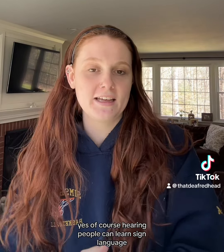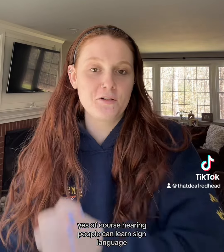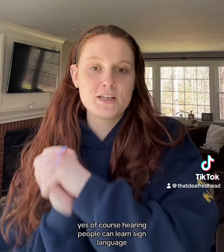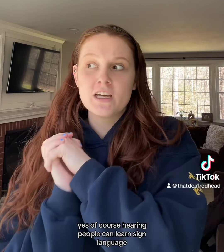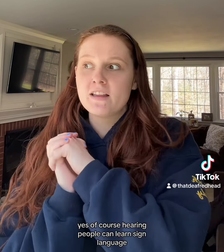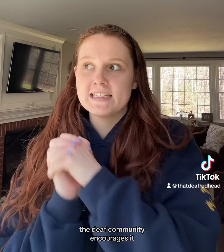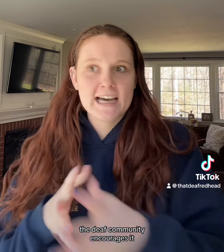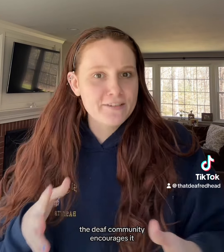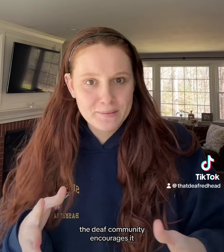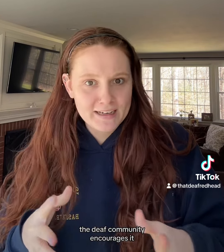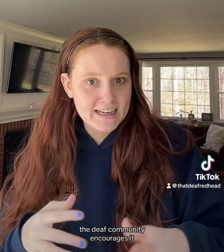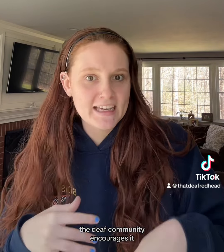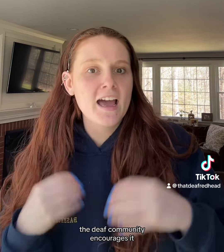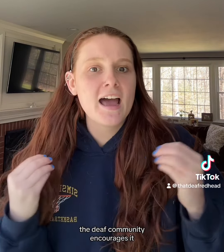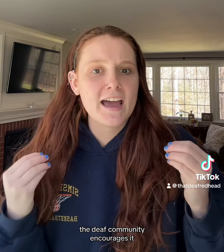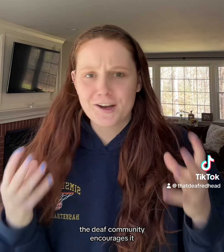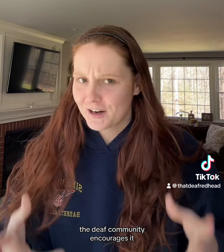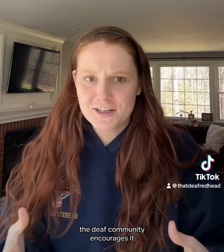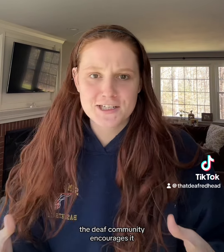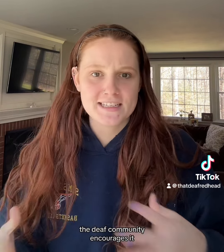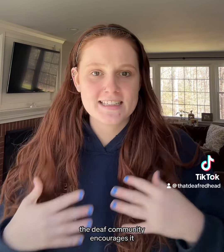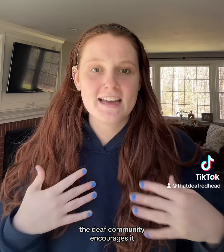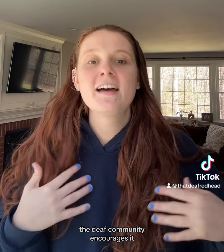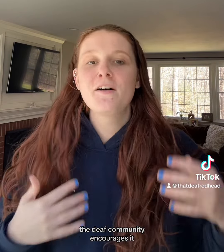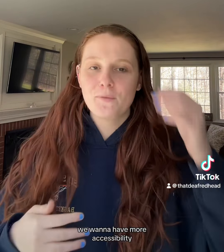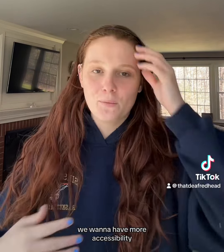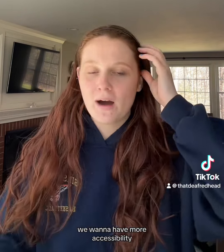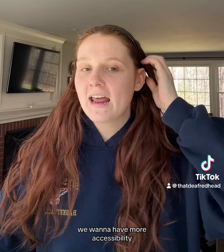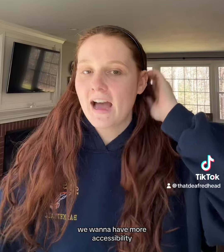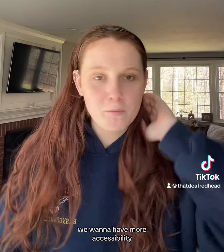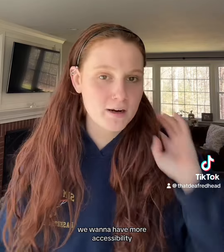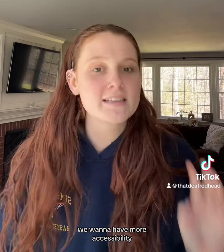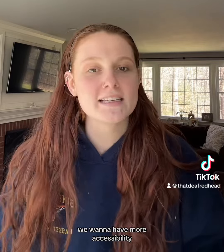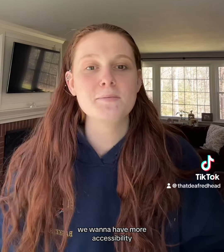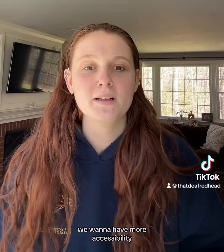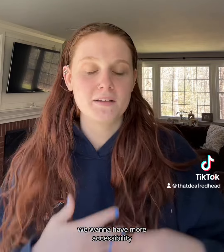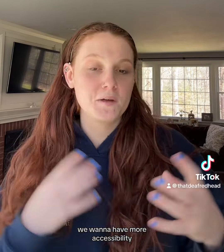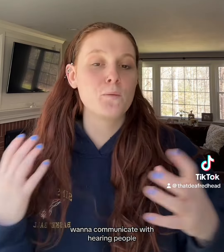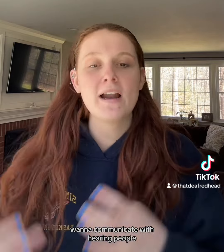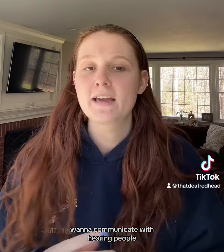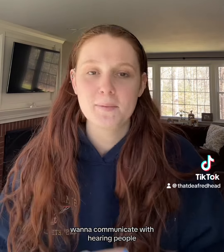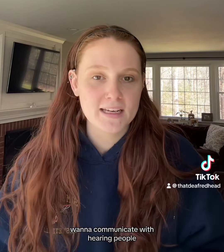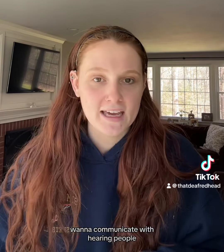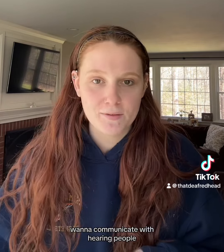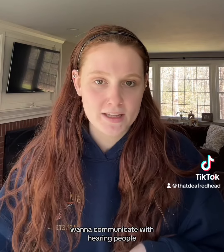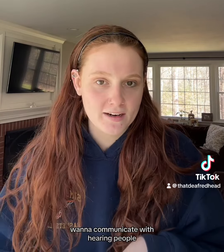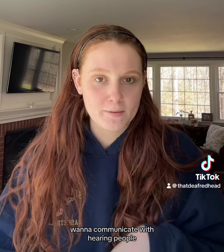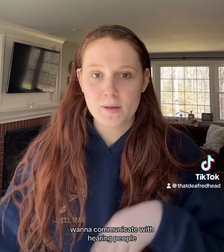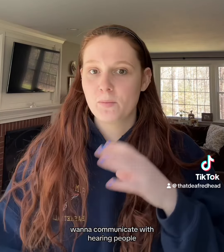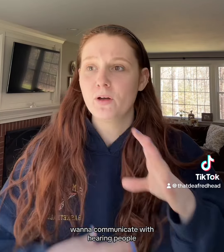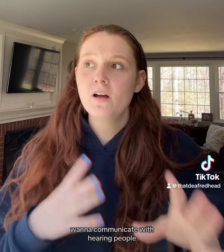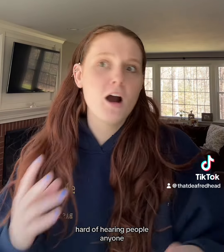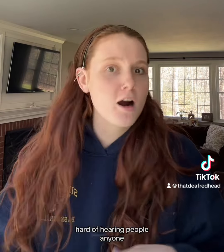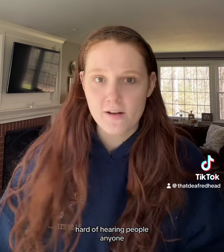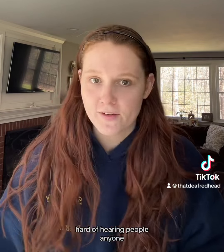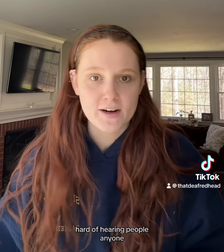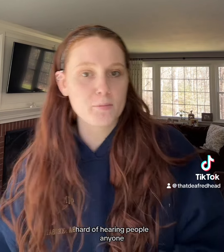language. The deaf community encourages it. We want to have more accessibility. We want to communicate with hearing people, hard of hearing